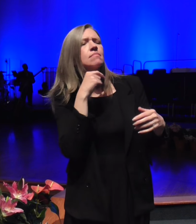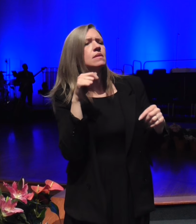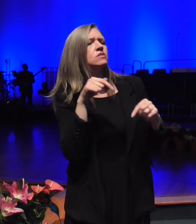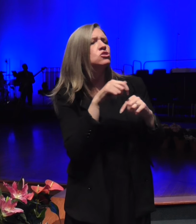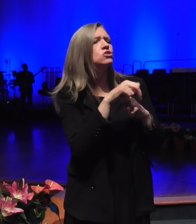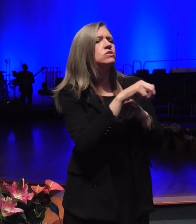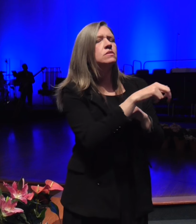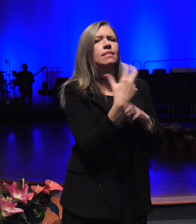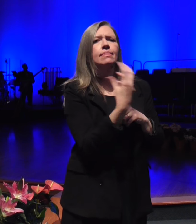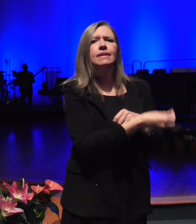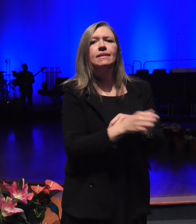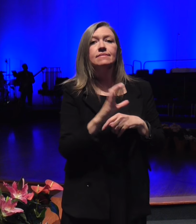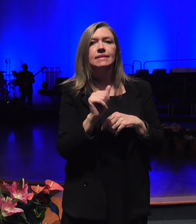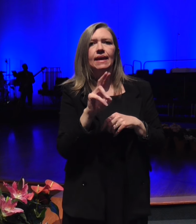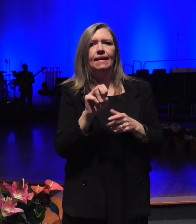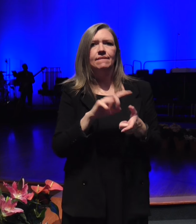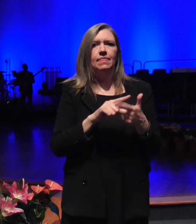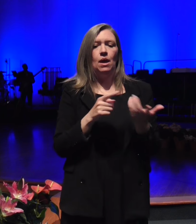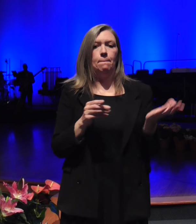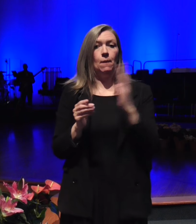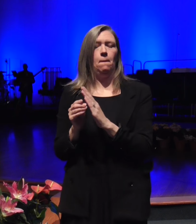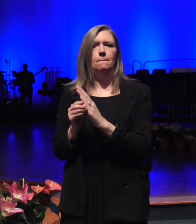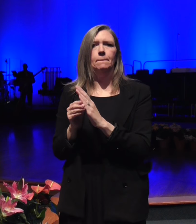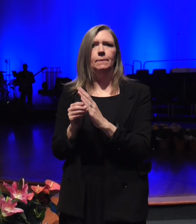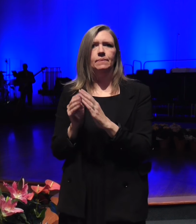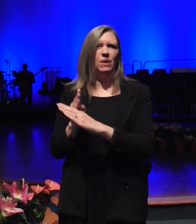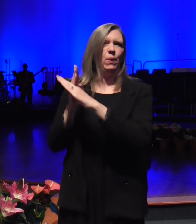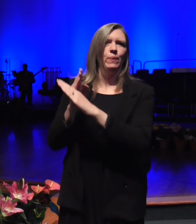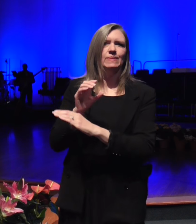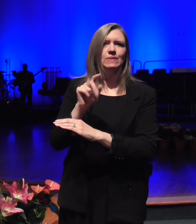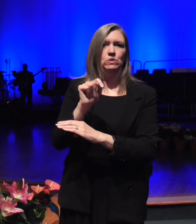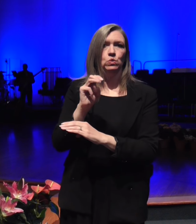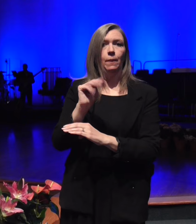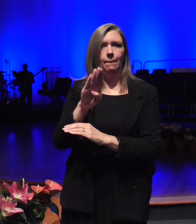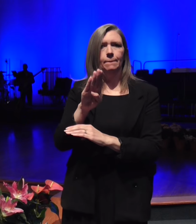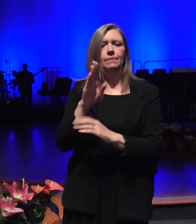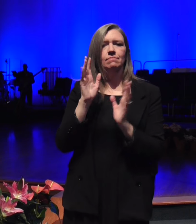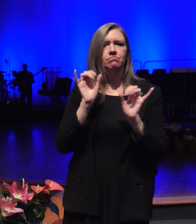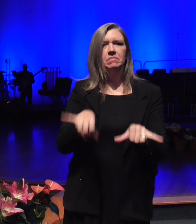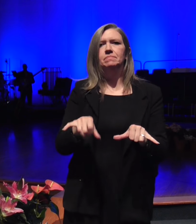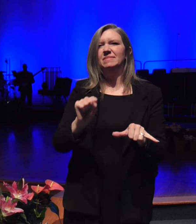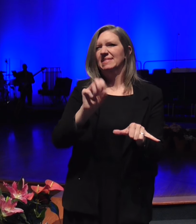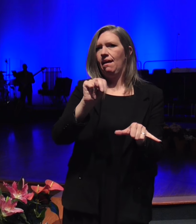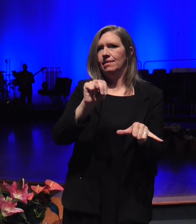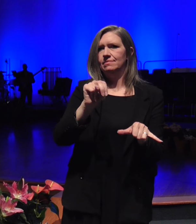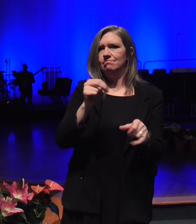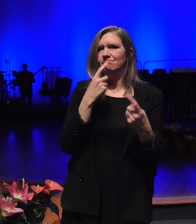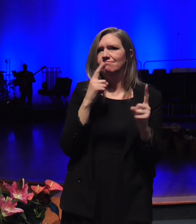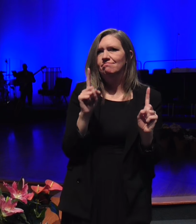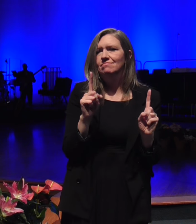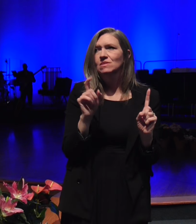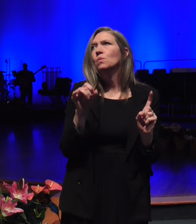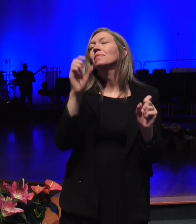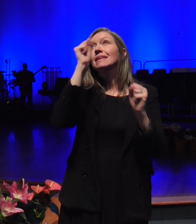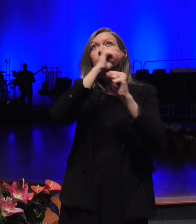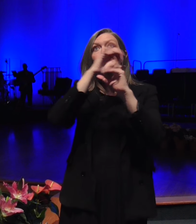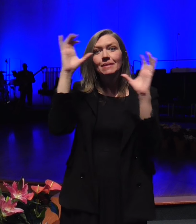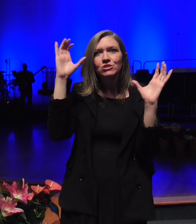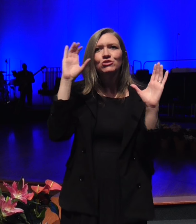shut the rock back over the tomb, and there is the sun forevermore. The image of this myth